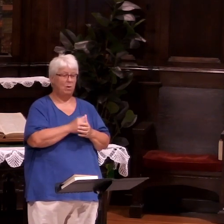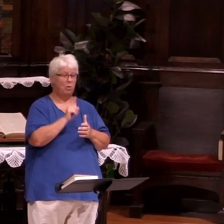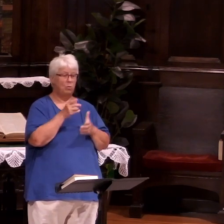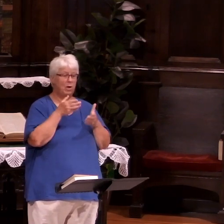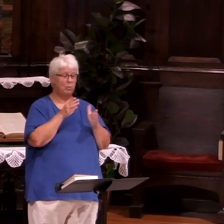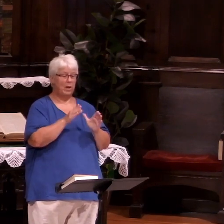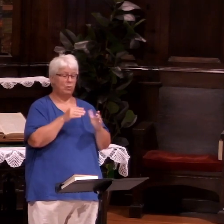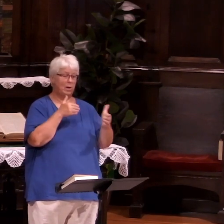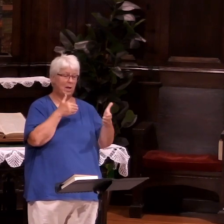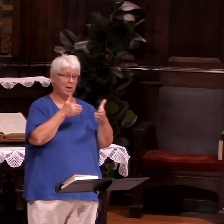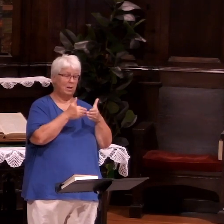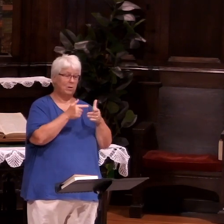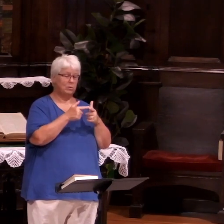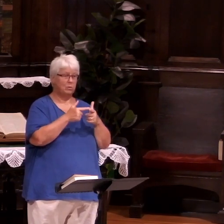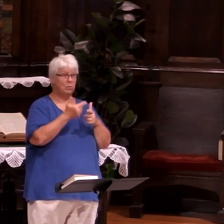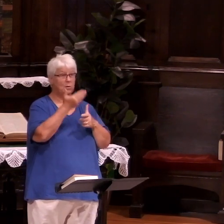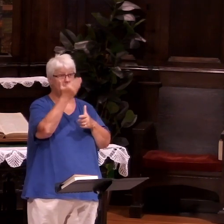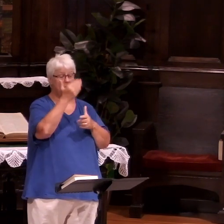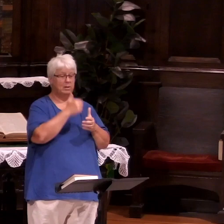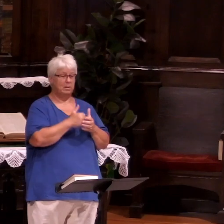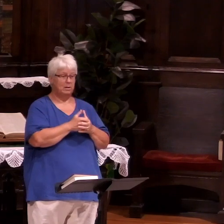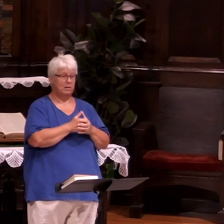that we draw closer to the divine,